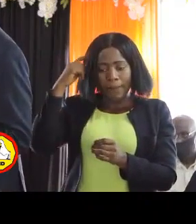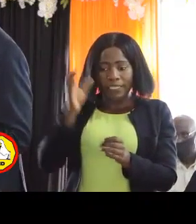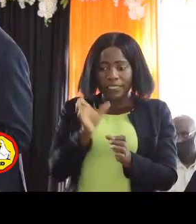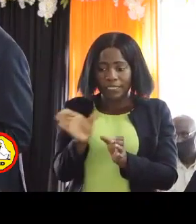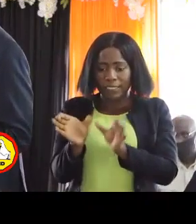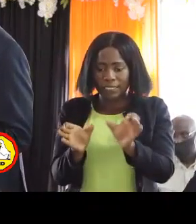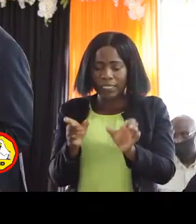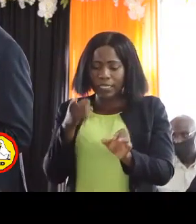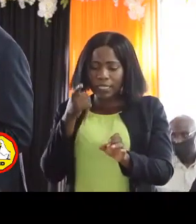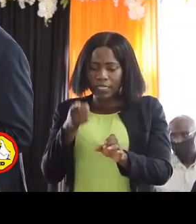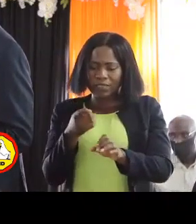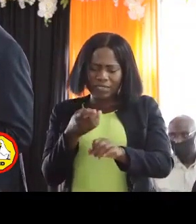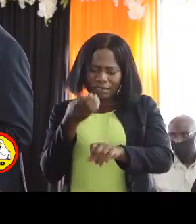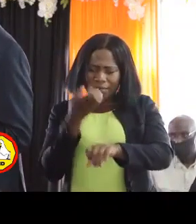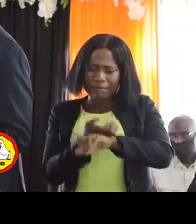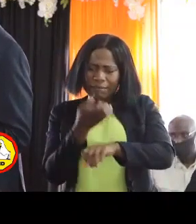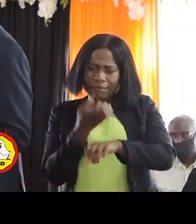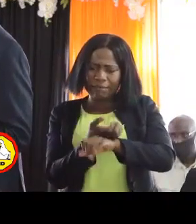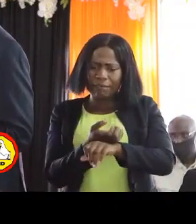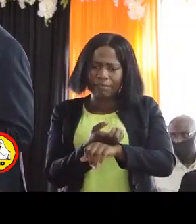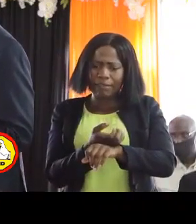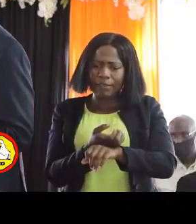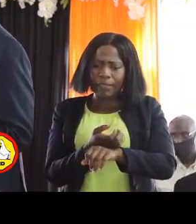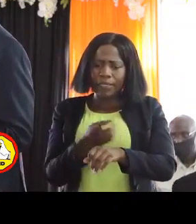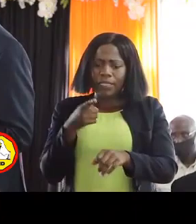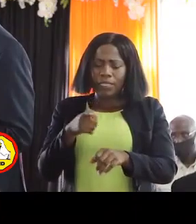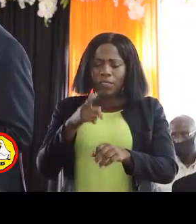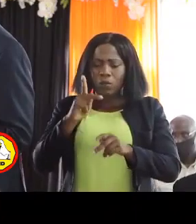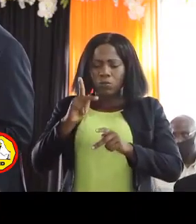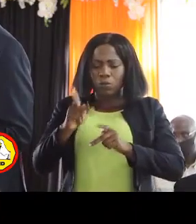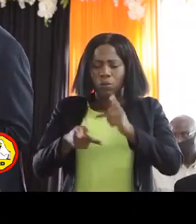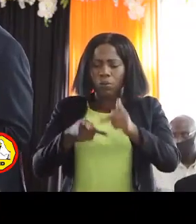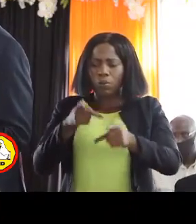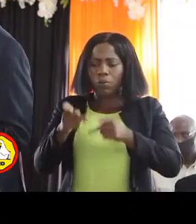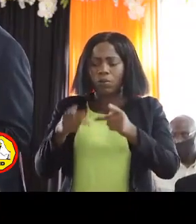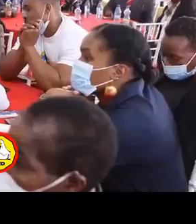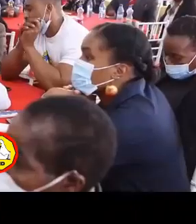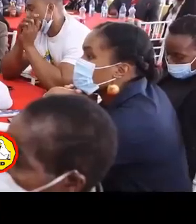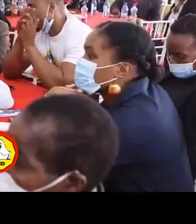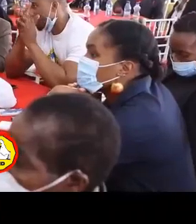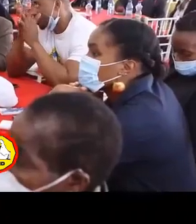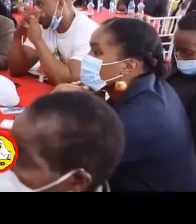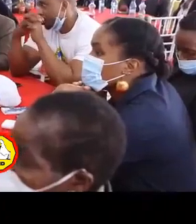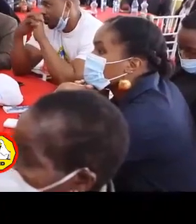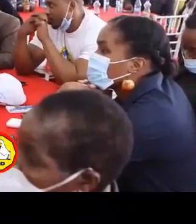component in the recovery process of this economy.